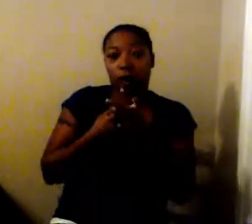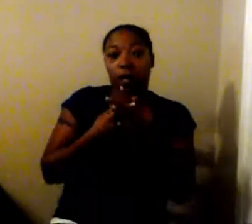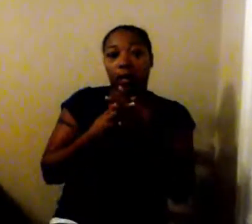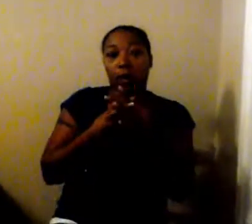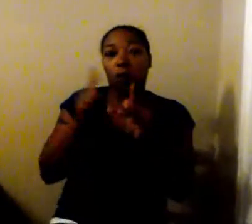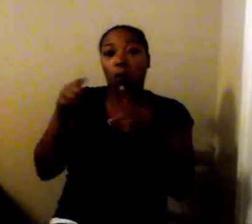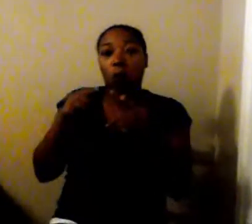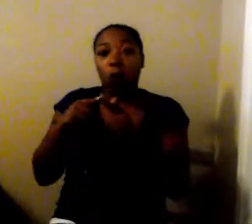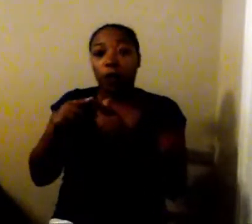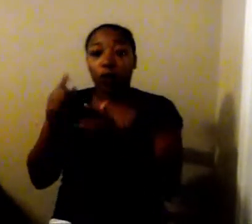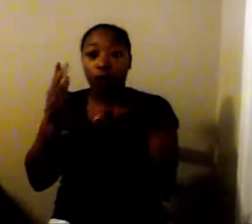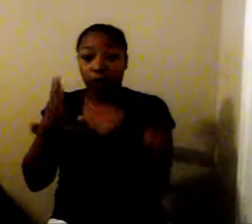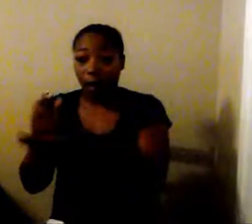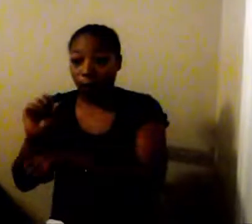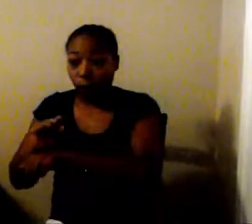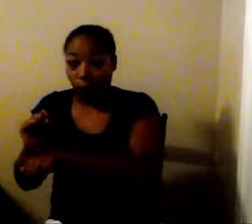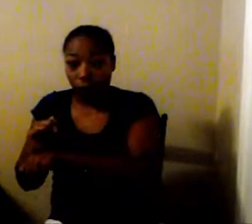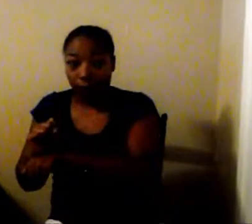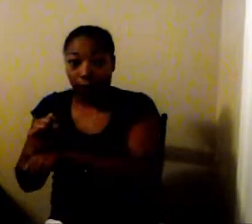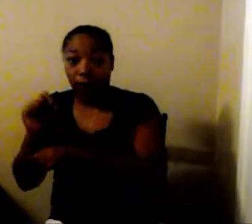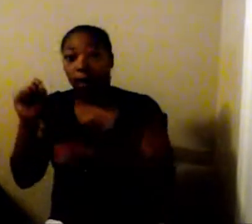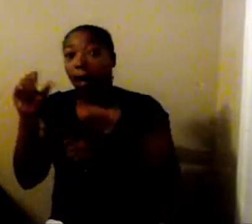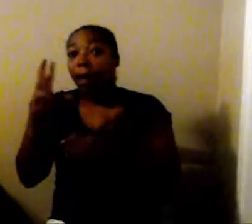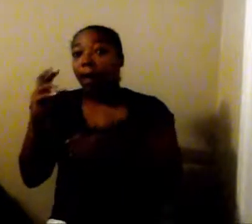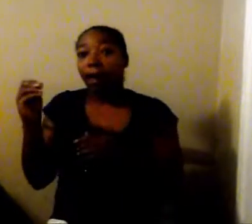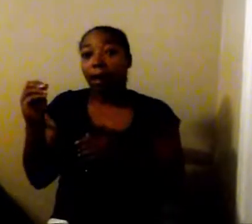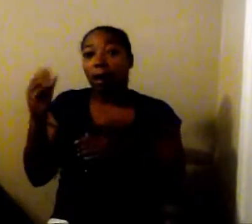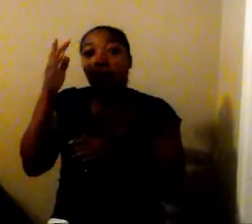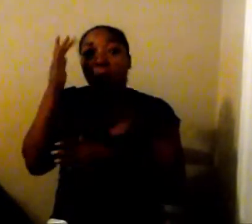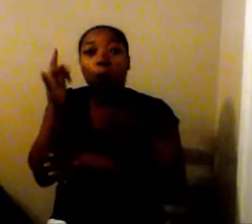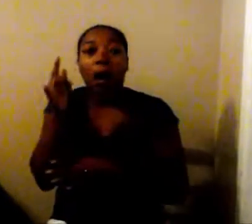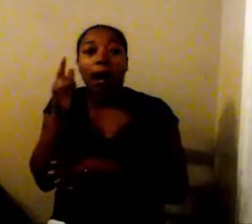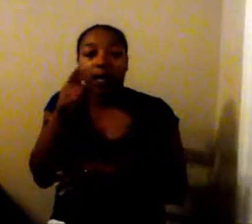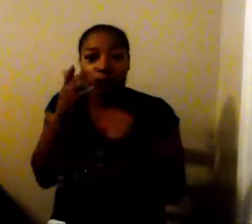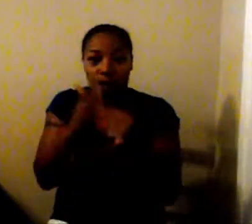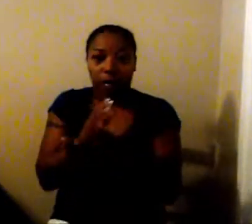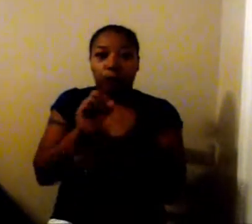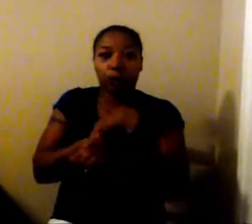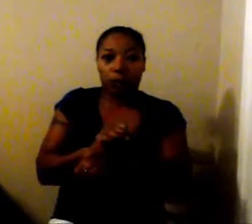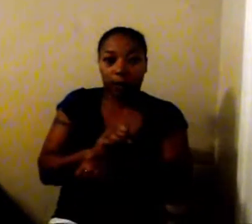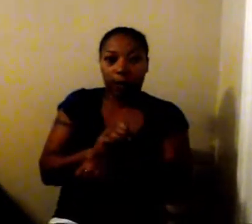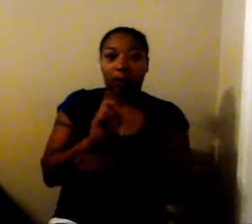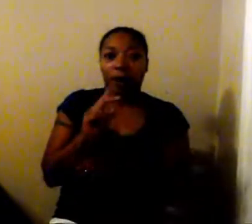started, when you stopped working, and why you stopped working, okay?